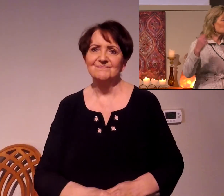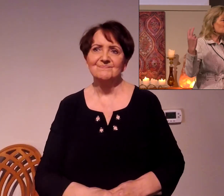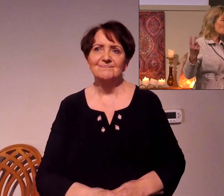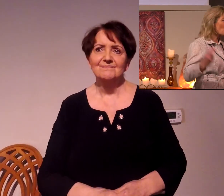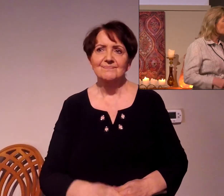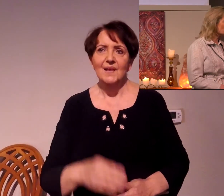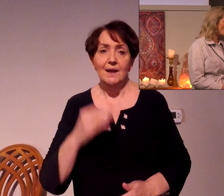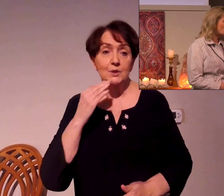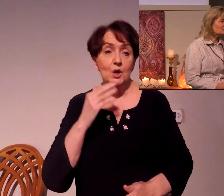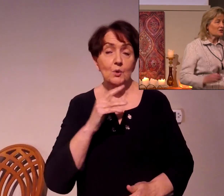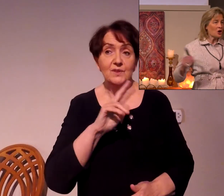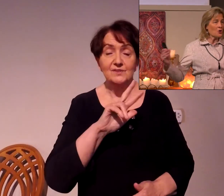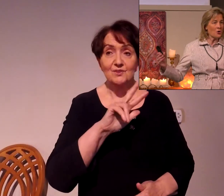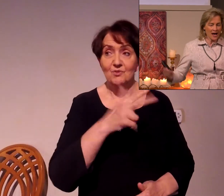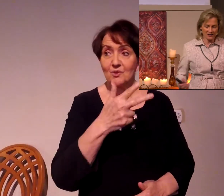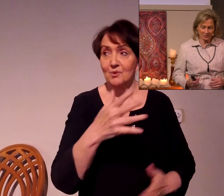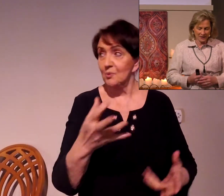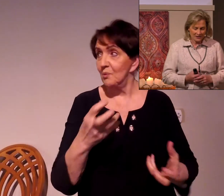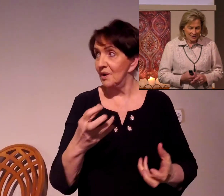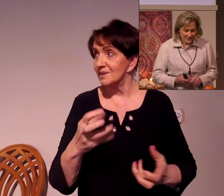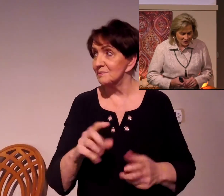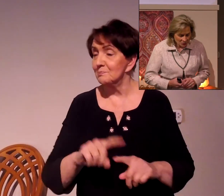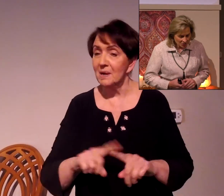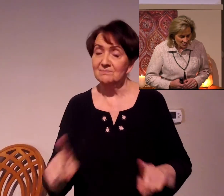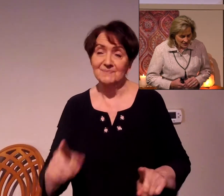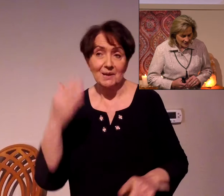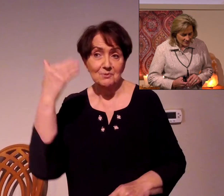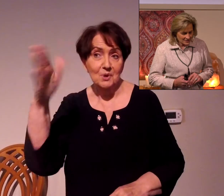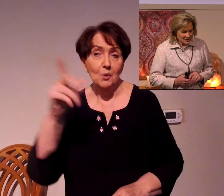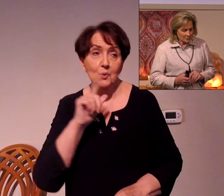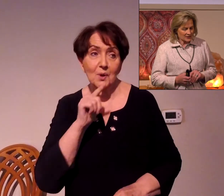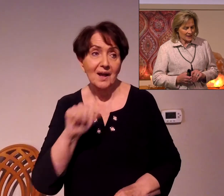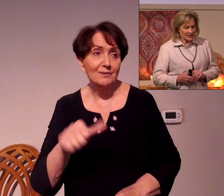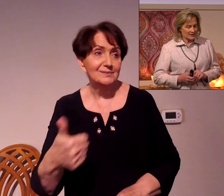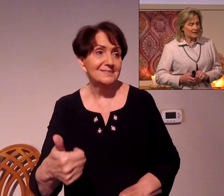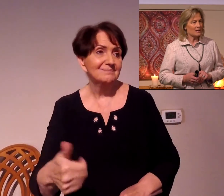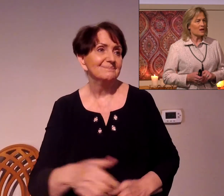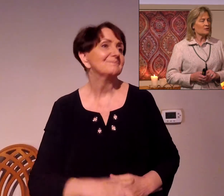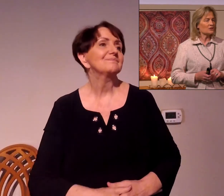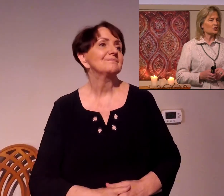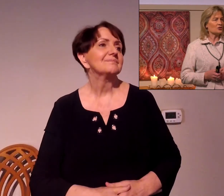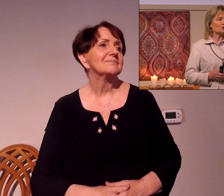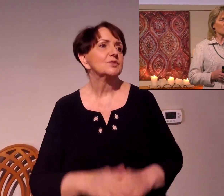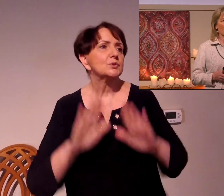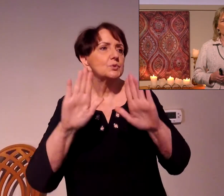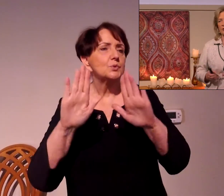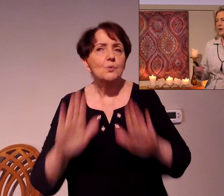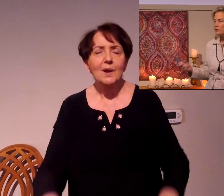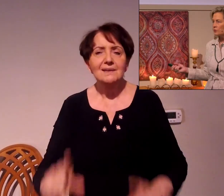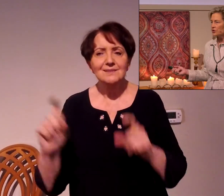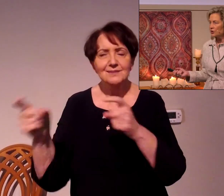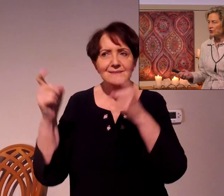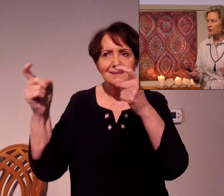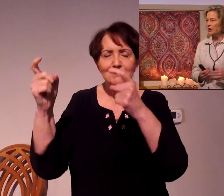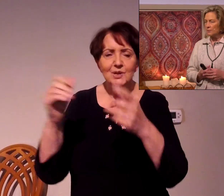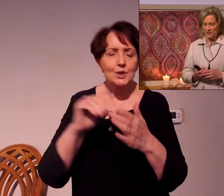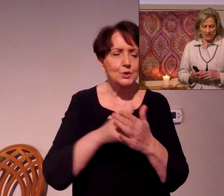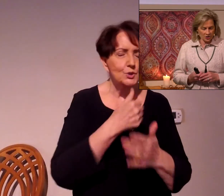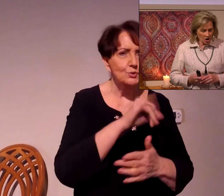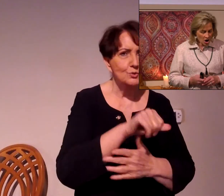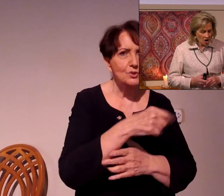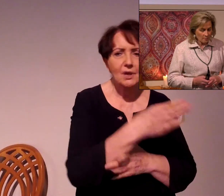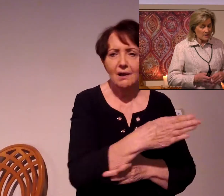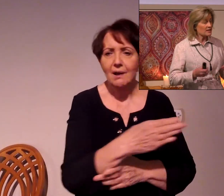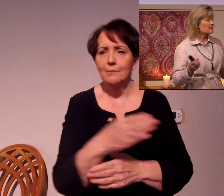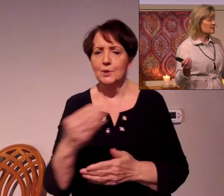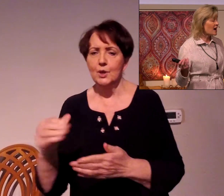know there's a 3rd that wants, I don't know who else, but it's really great to celebrate that kind of thing. Maybe it's a new job, or maybe you want to start a new company